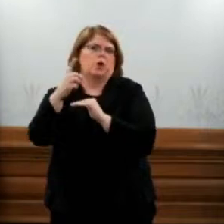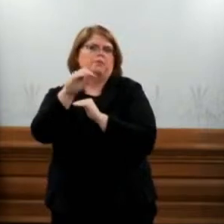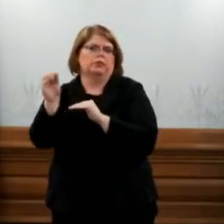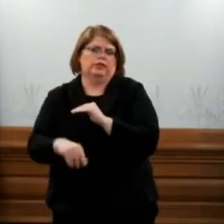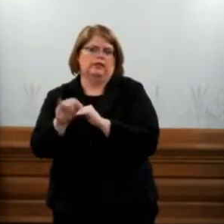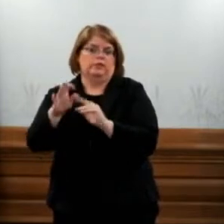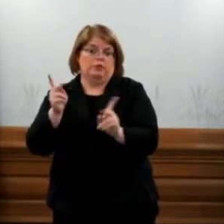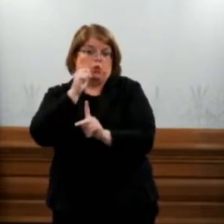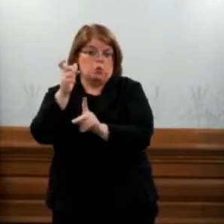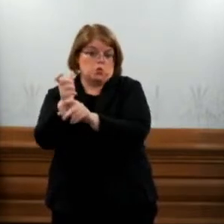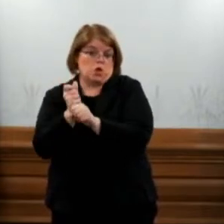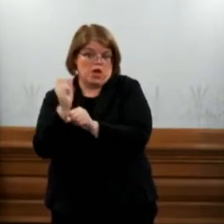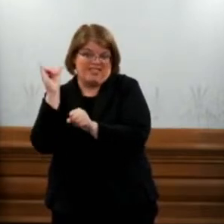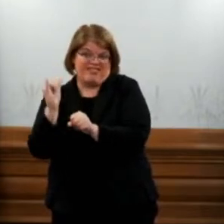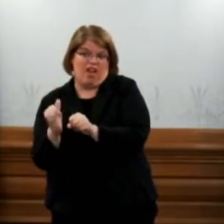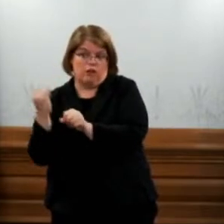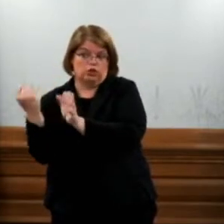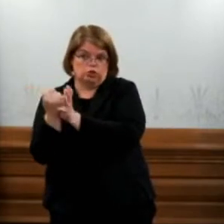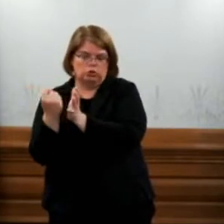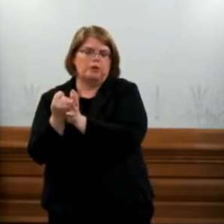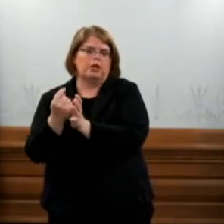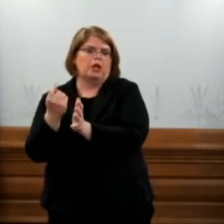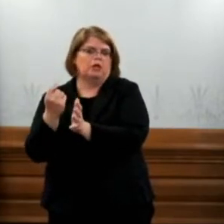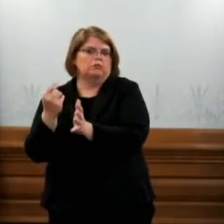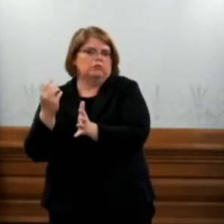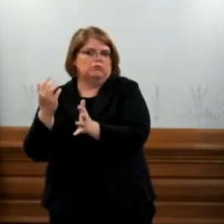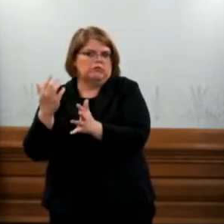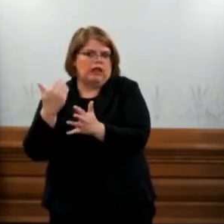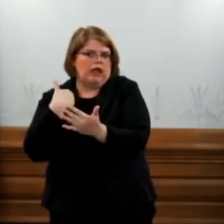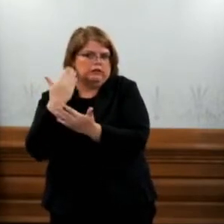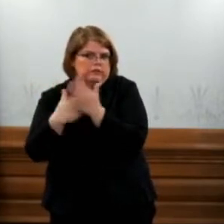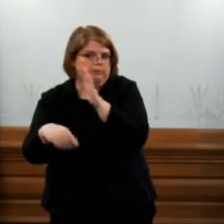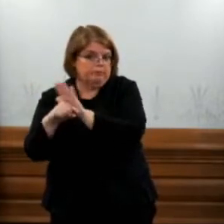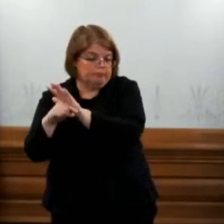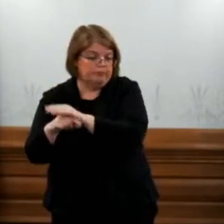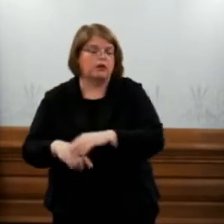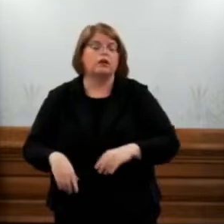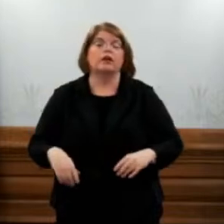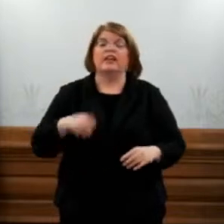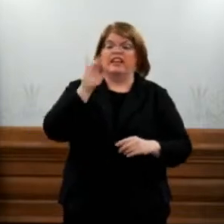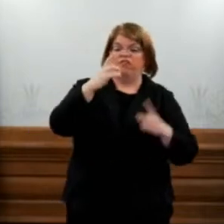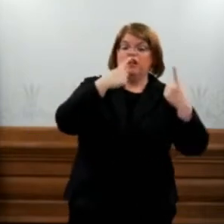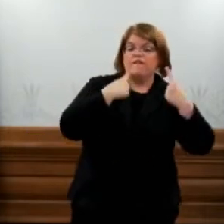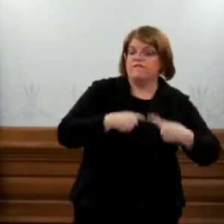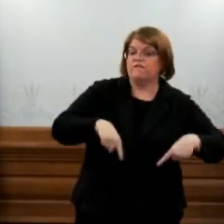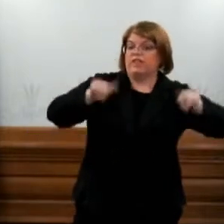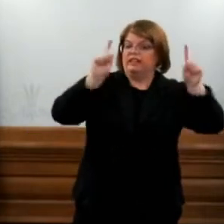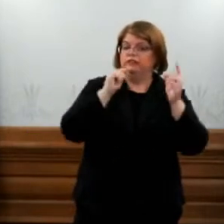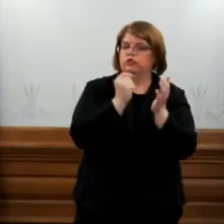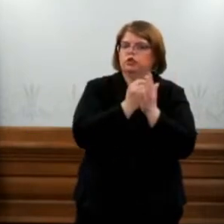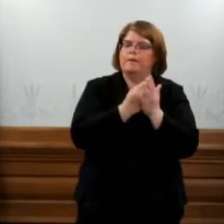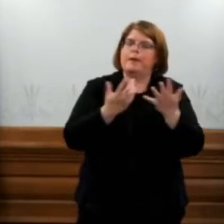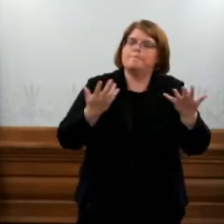convalescent plasma. As far as efficacy, it's very difficult to learn because there are several